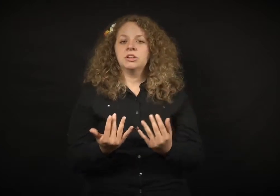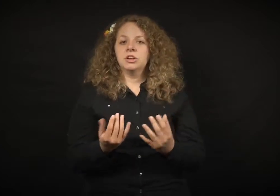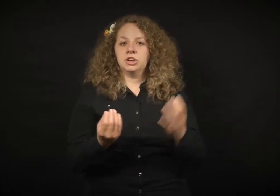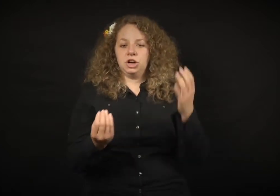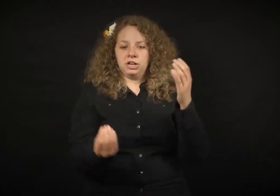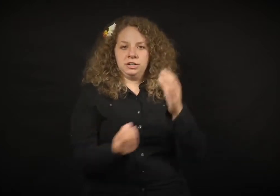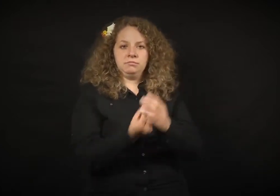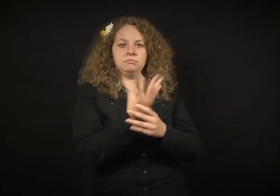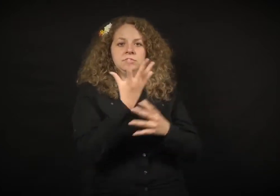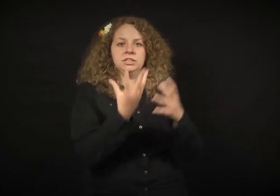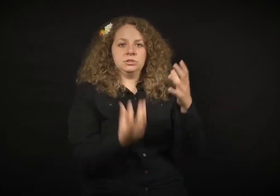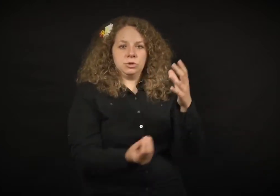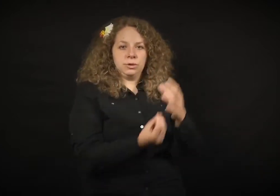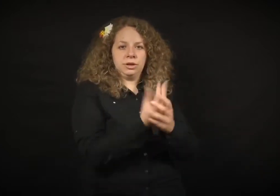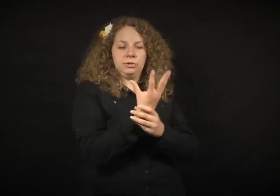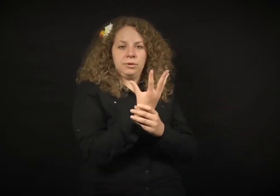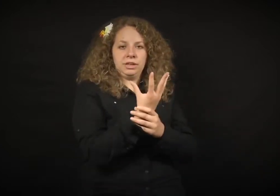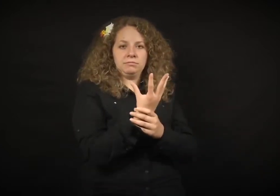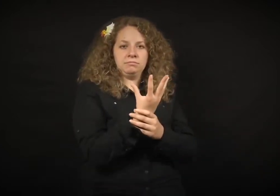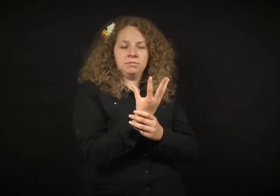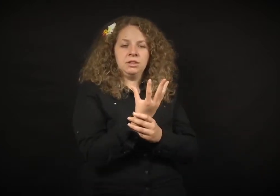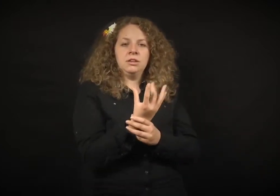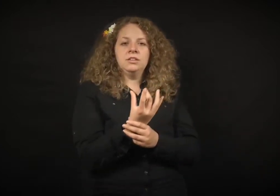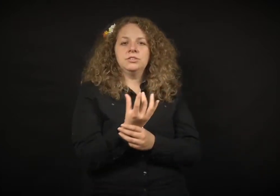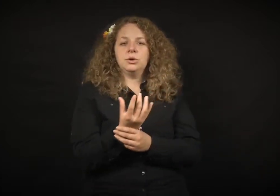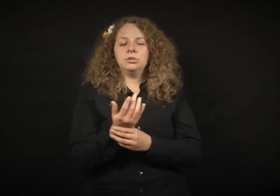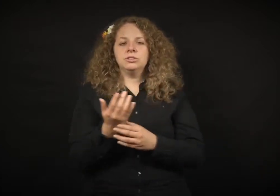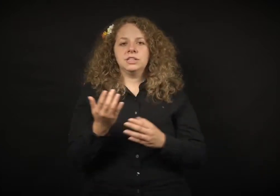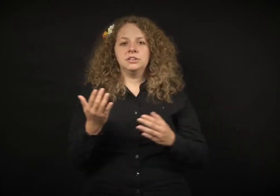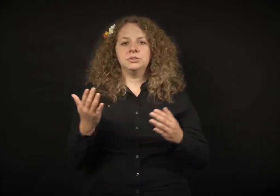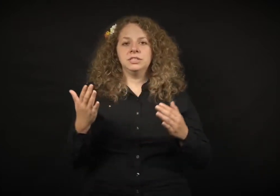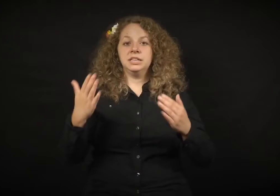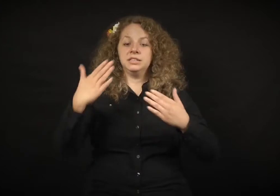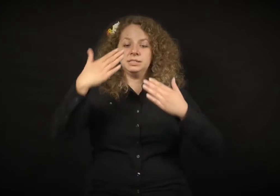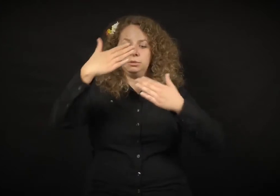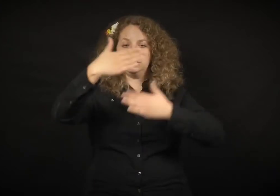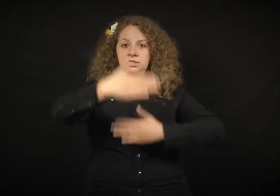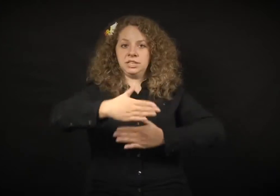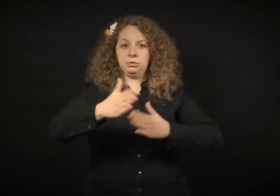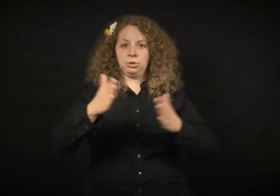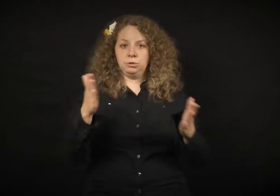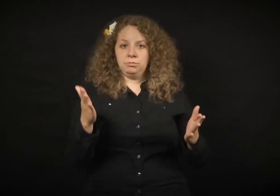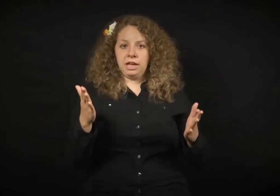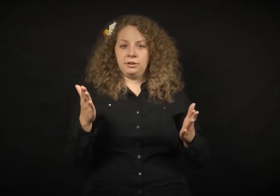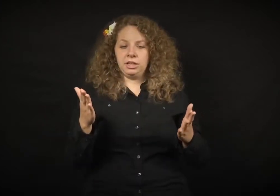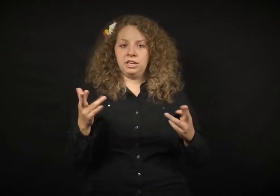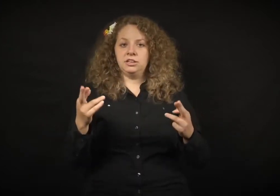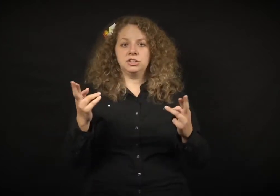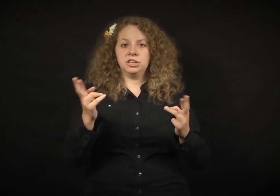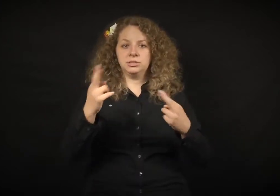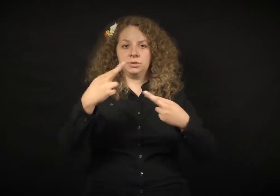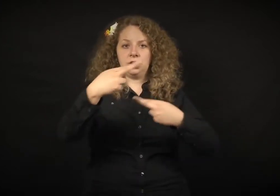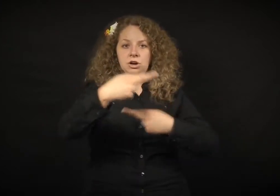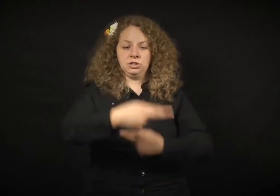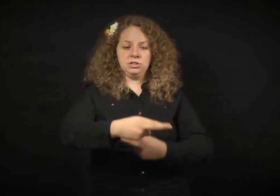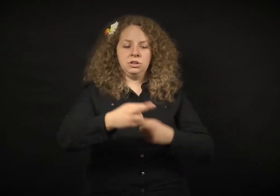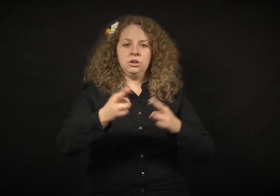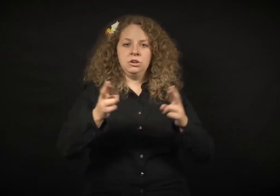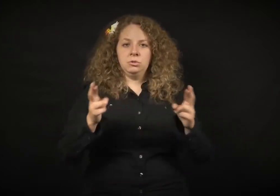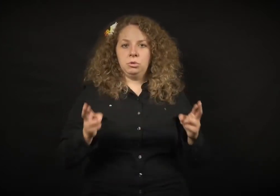A garden is growing, growing. The older sign you'll see is similar to the sign room, how you can initialize it with R's, or